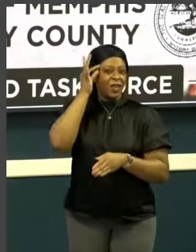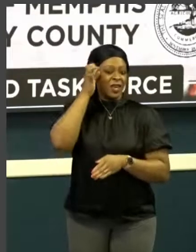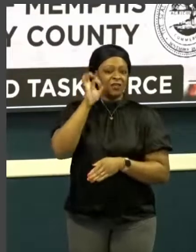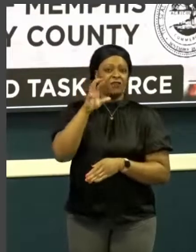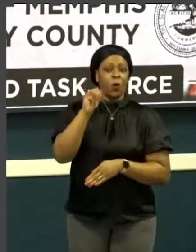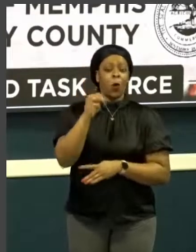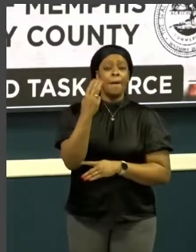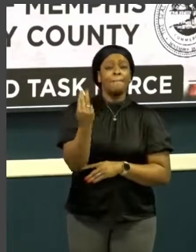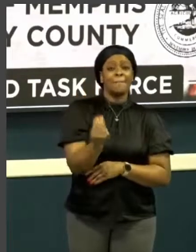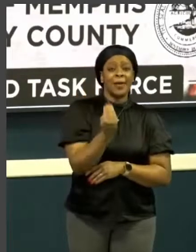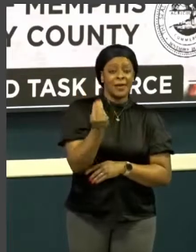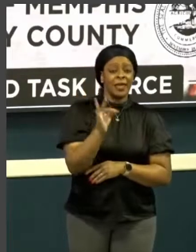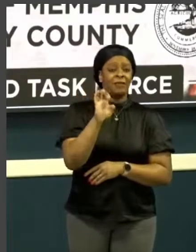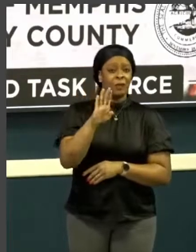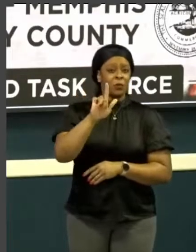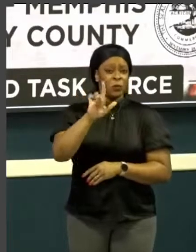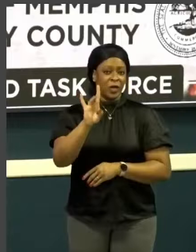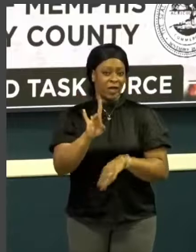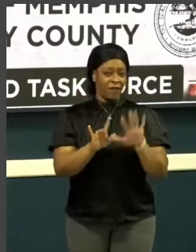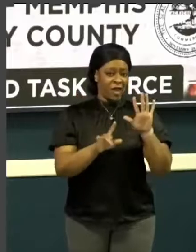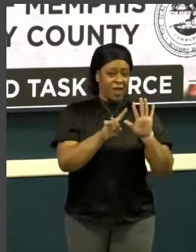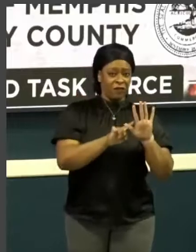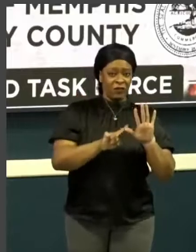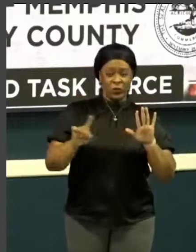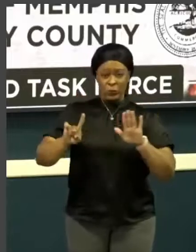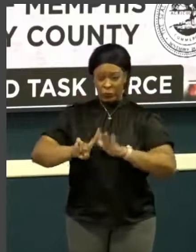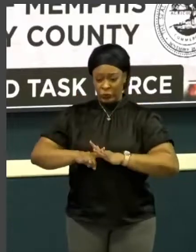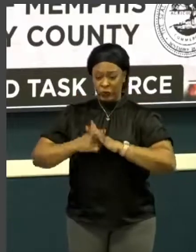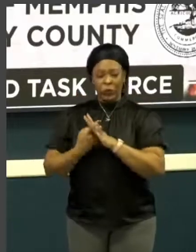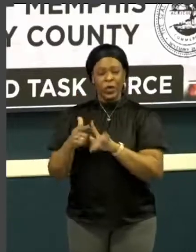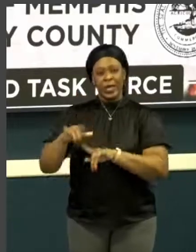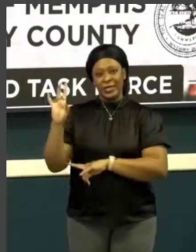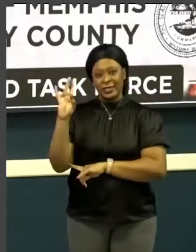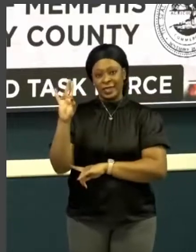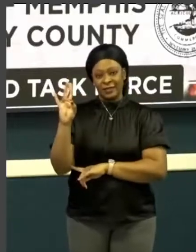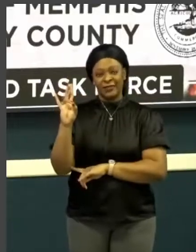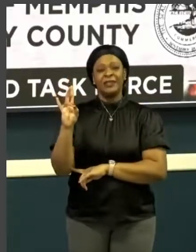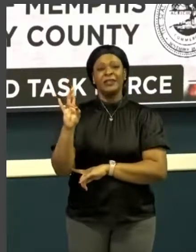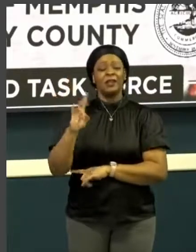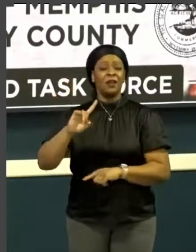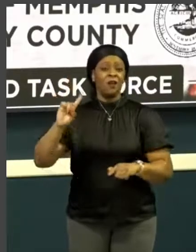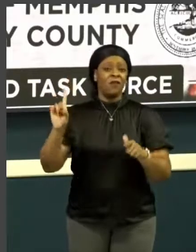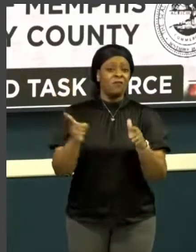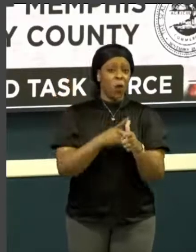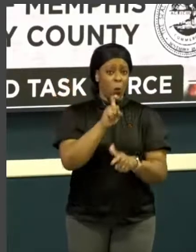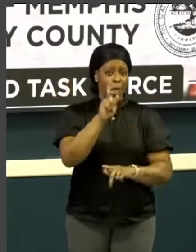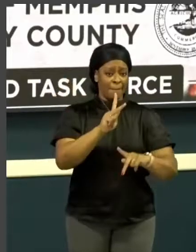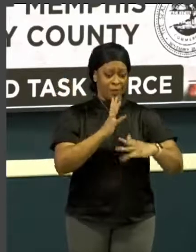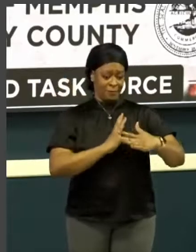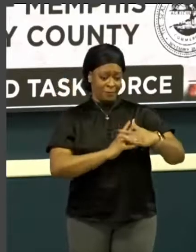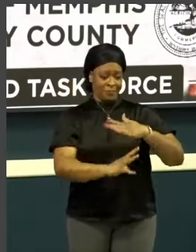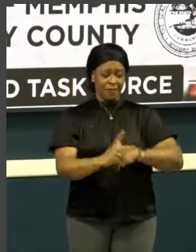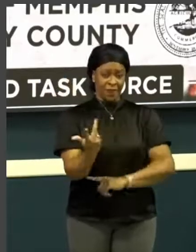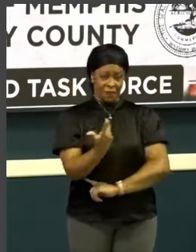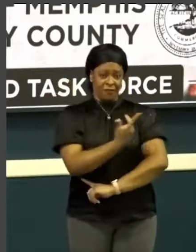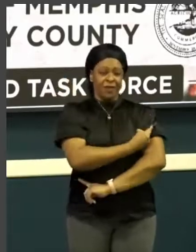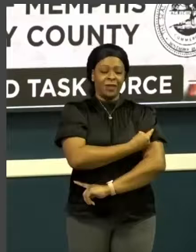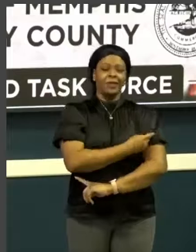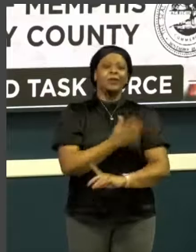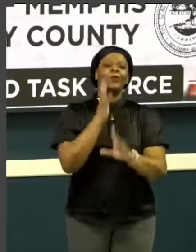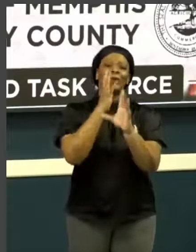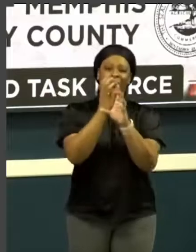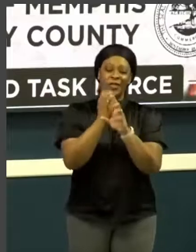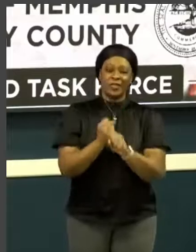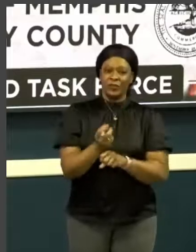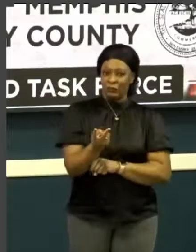28th from 5 p.m. until tip-off at 7 p.m. The first 100 people vaccinated will